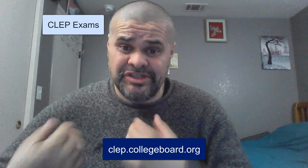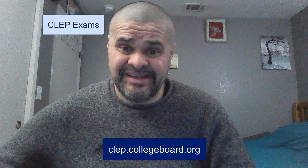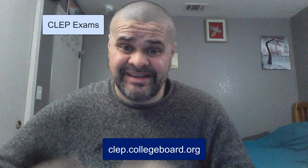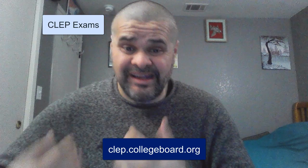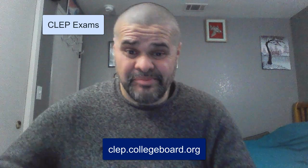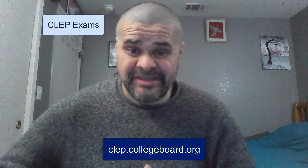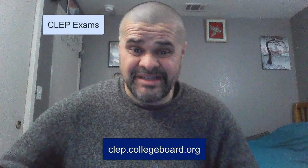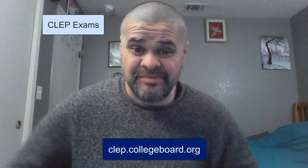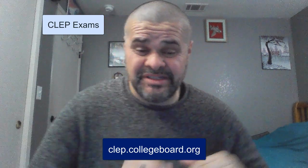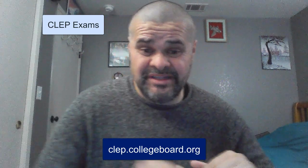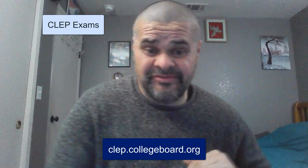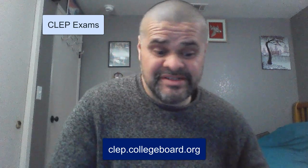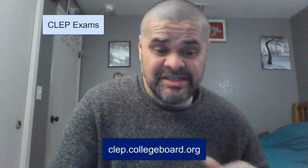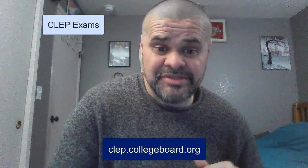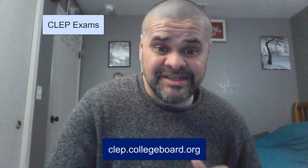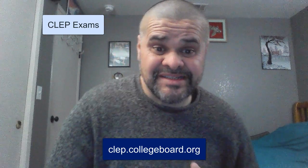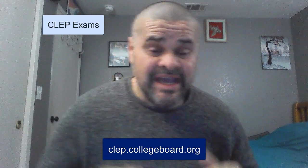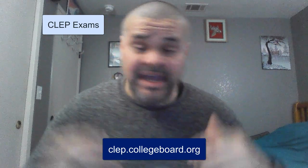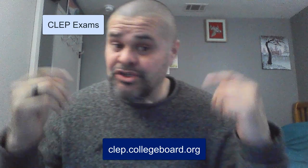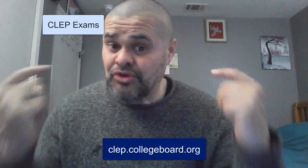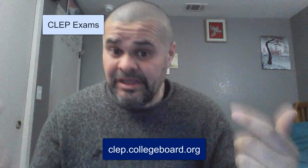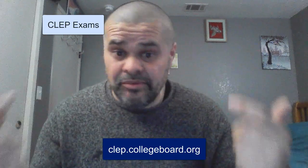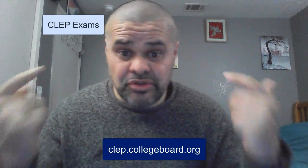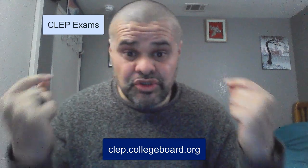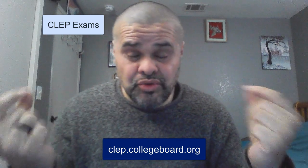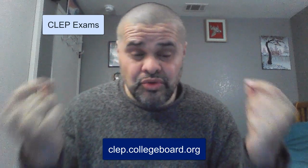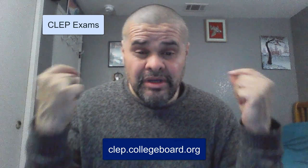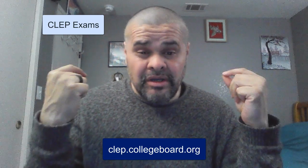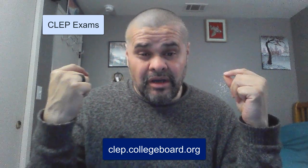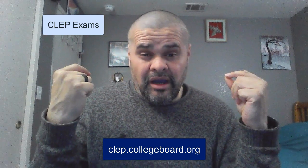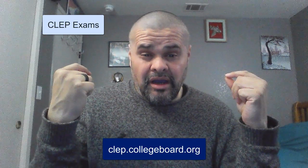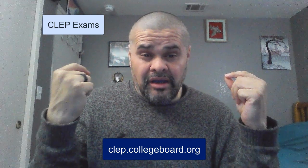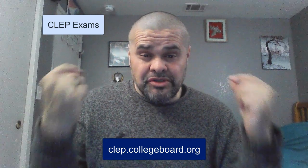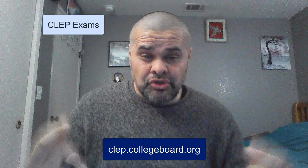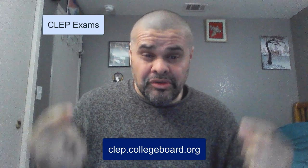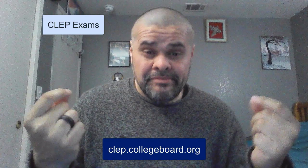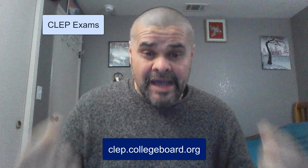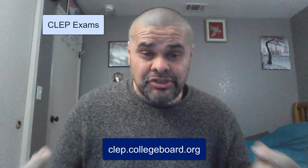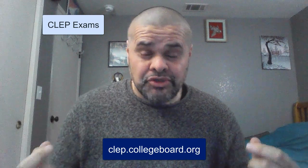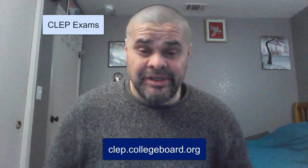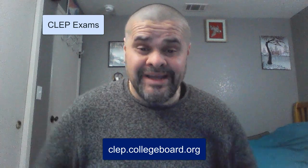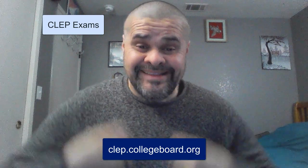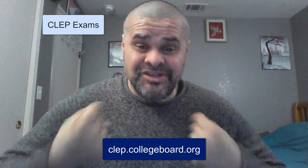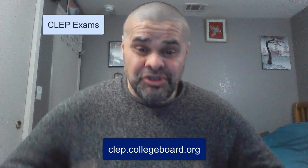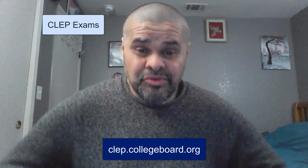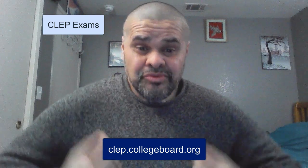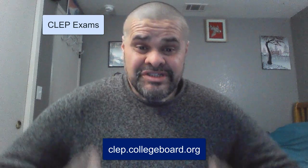take CLEP exams in different subjects, and you're able to show the mastery, then you will